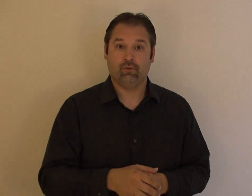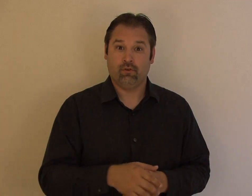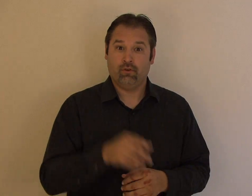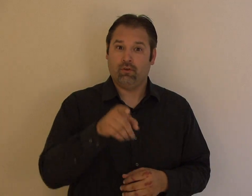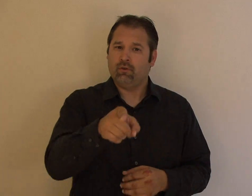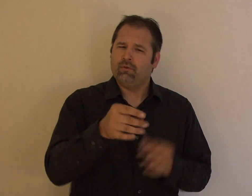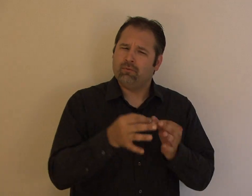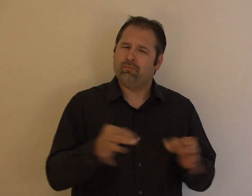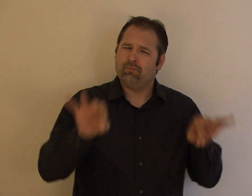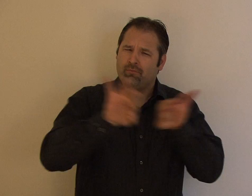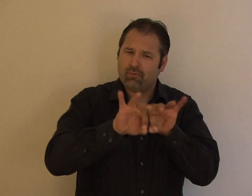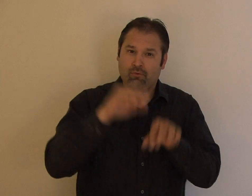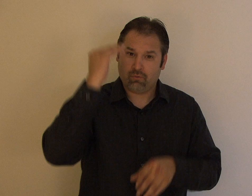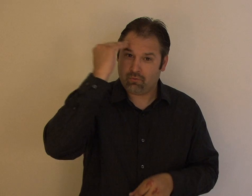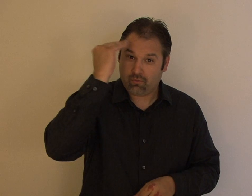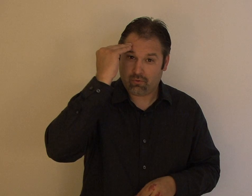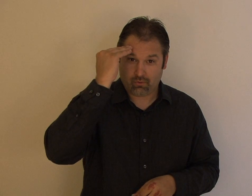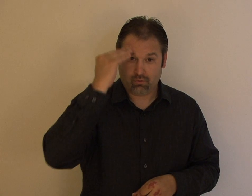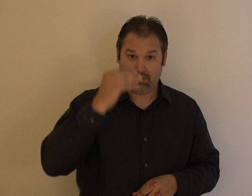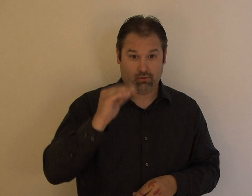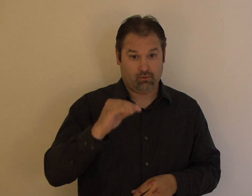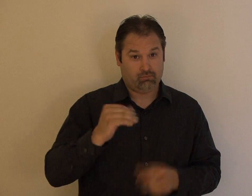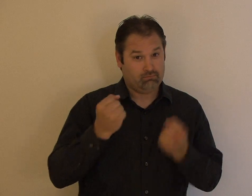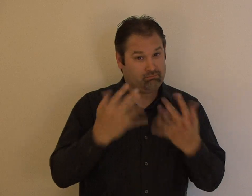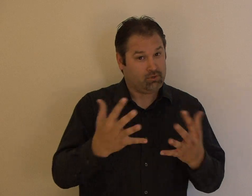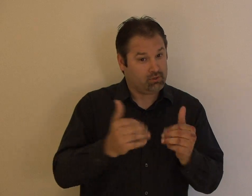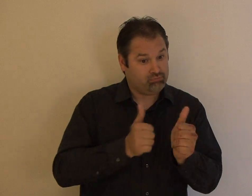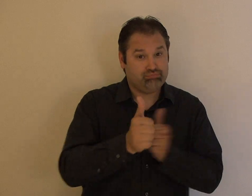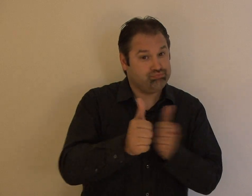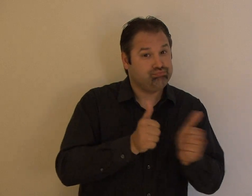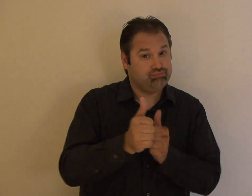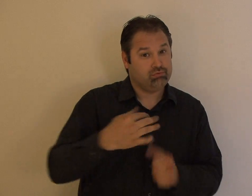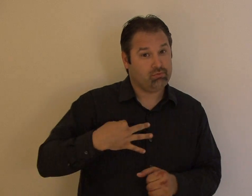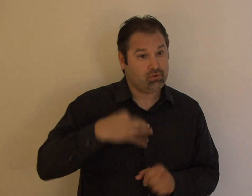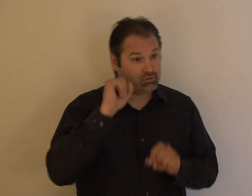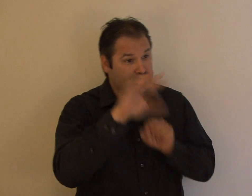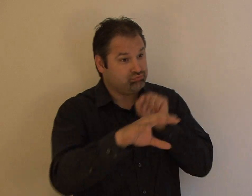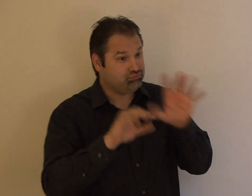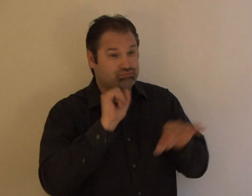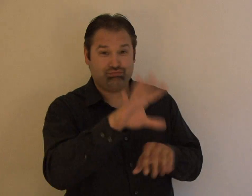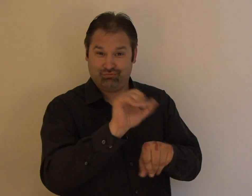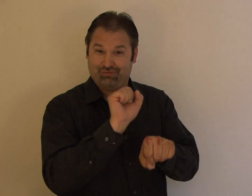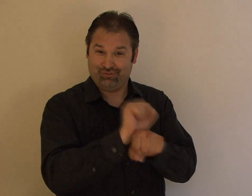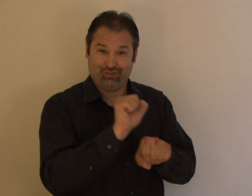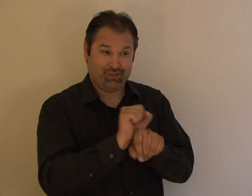With all this competition, it is more important than ever that you stand out from all the other job seekers out there.